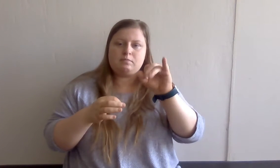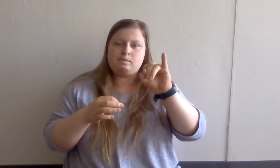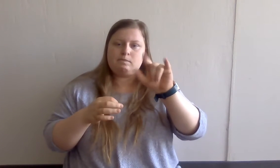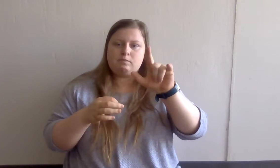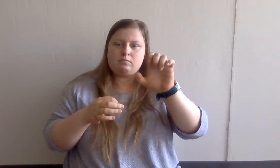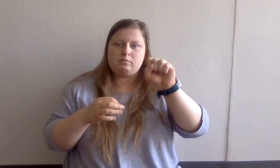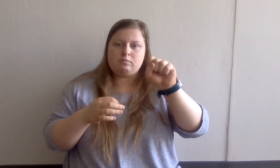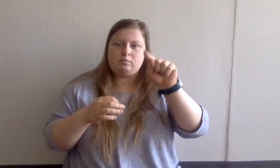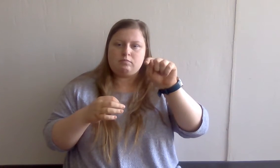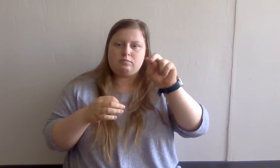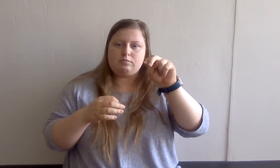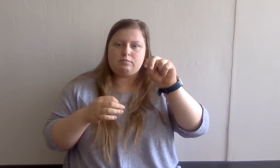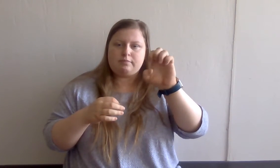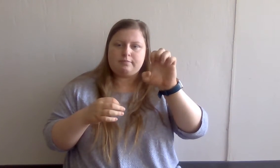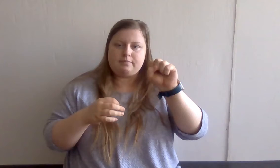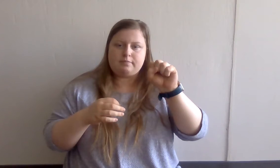It's also to inform you